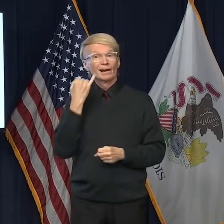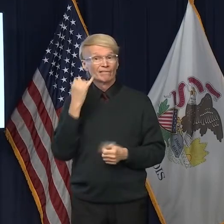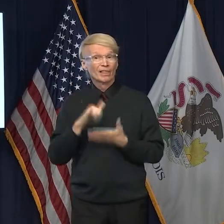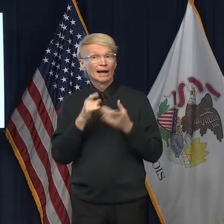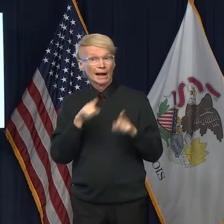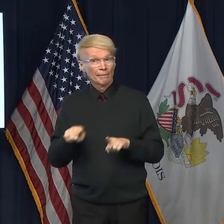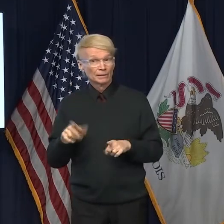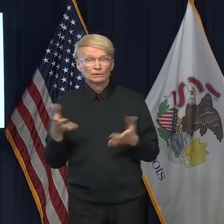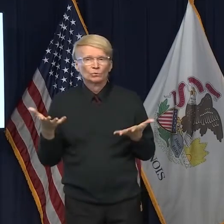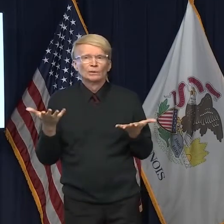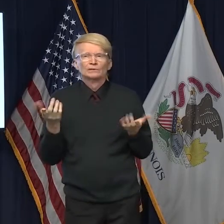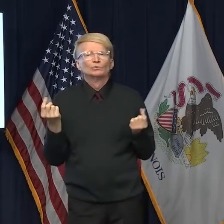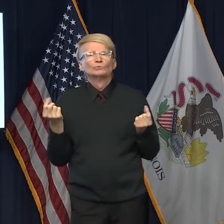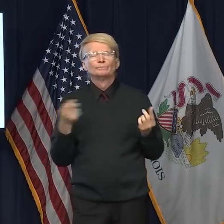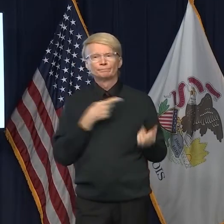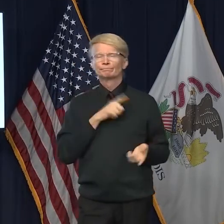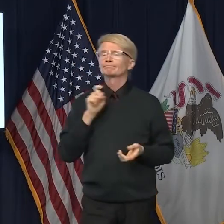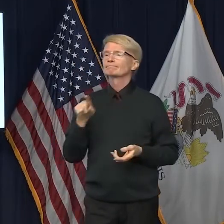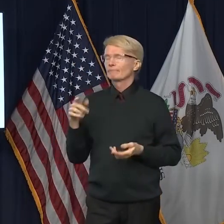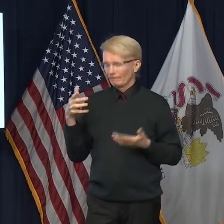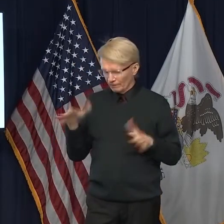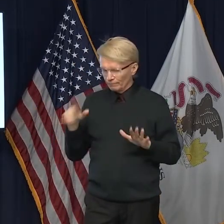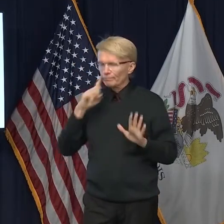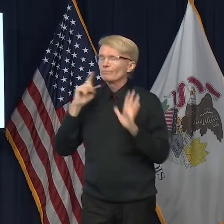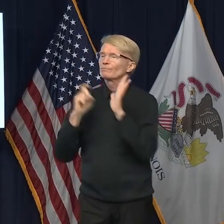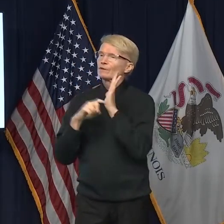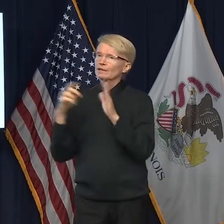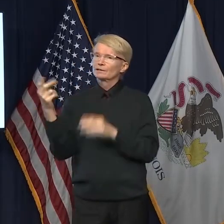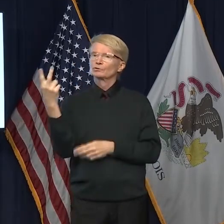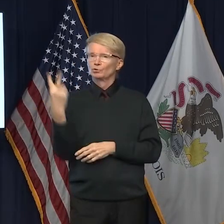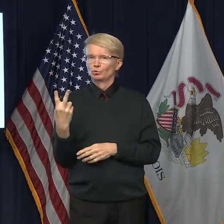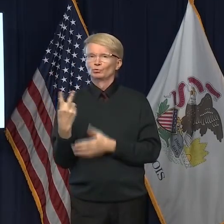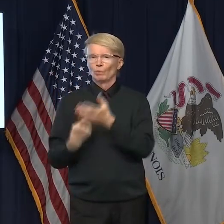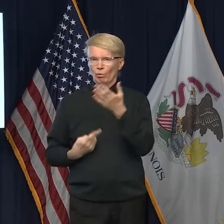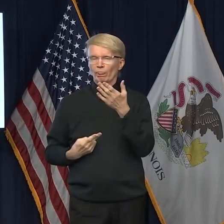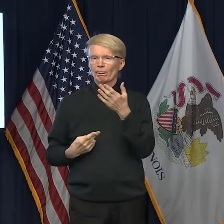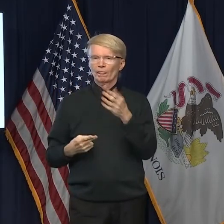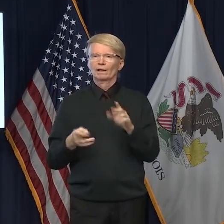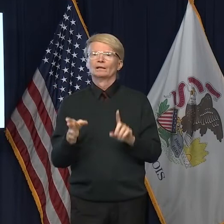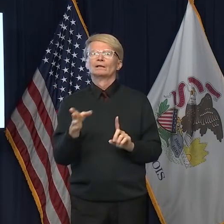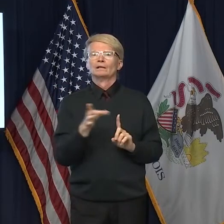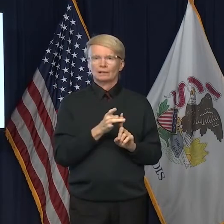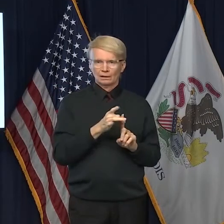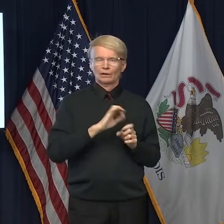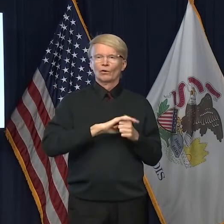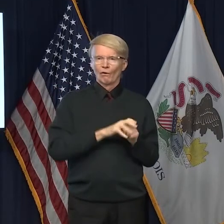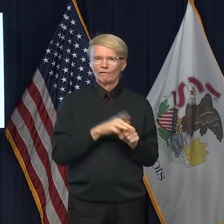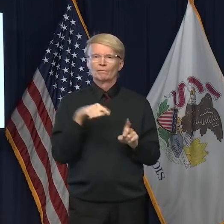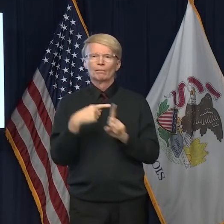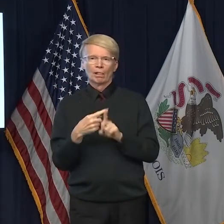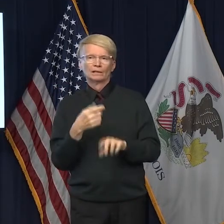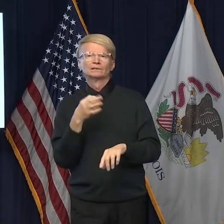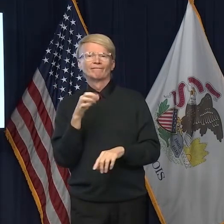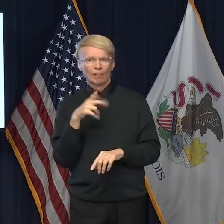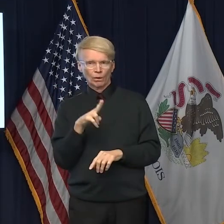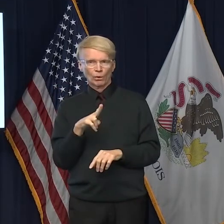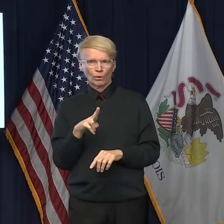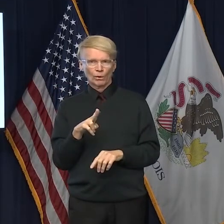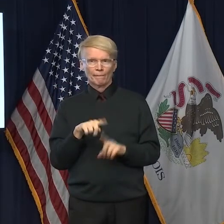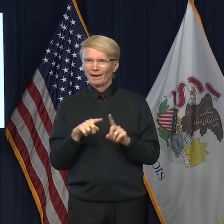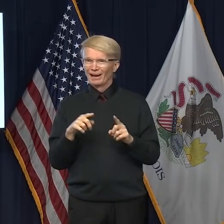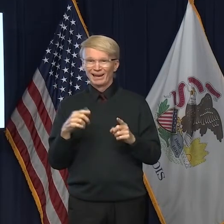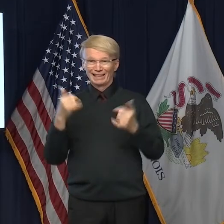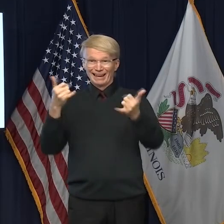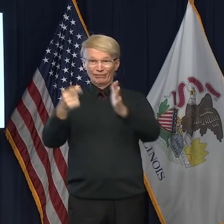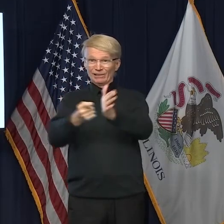We have had some reports of co-infection, but we're not anywhere near the peak of flu season. And the